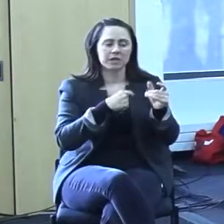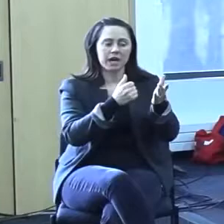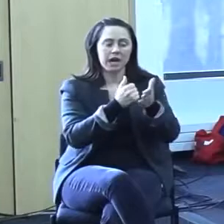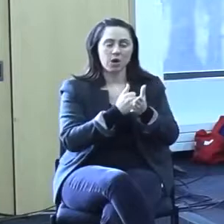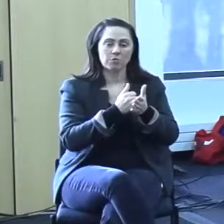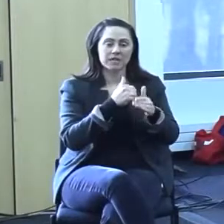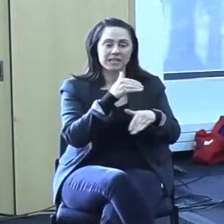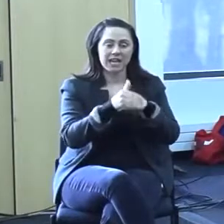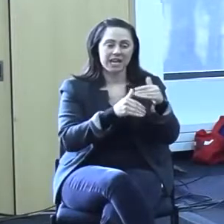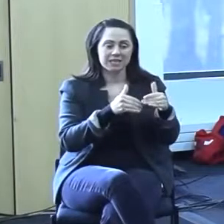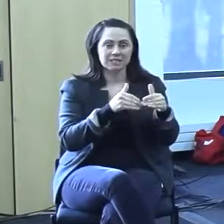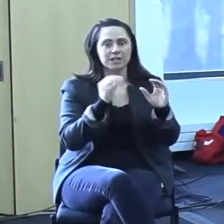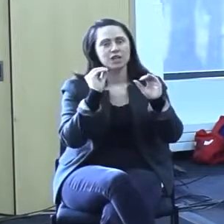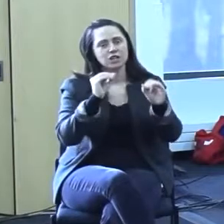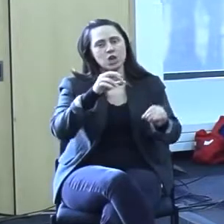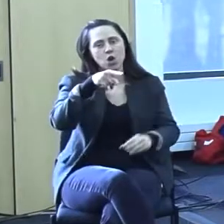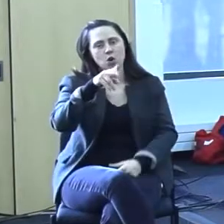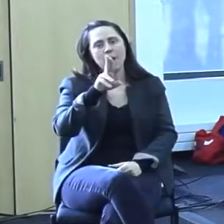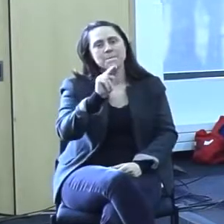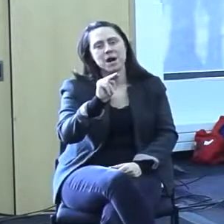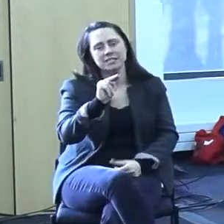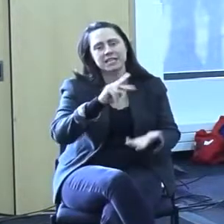helping hand, no pun intended.